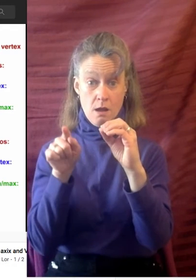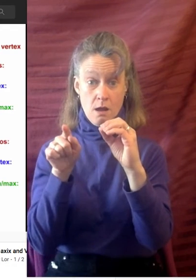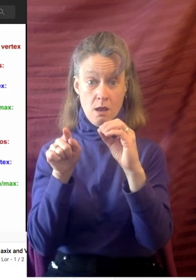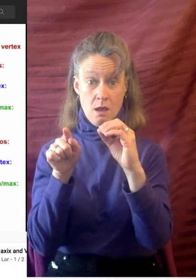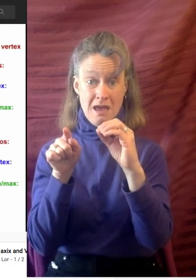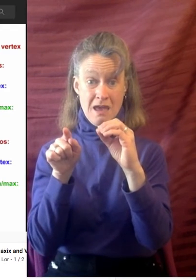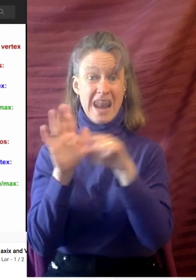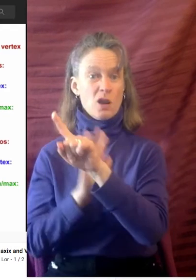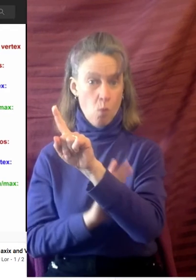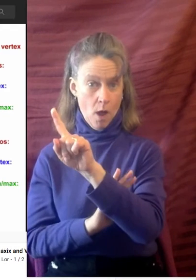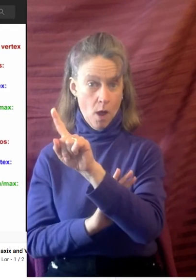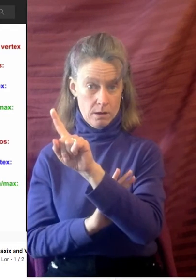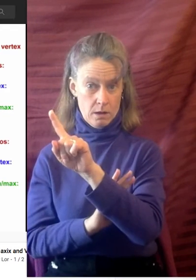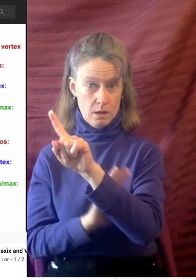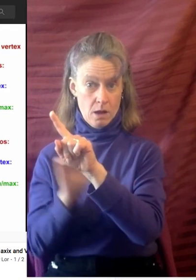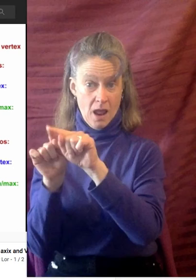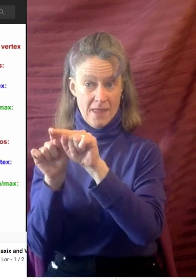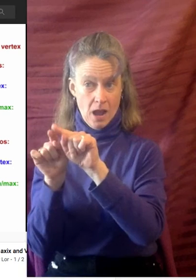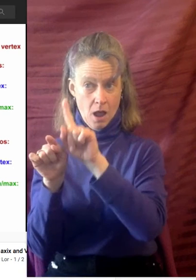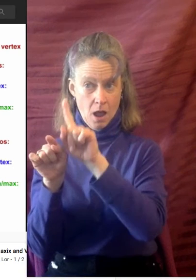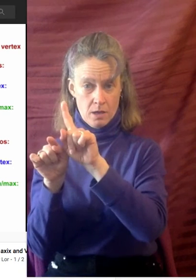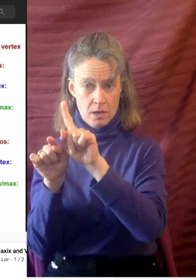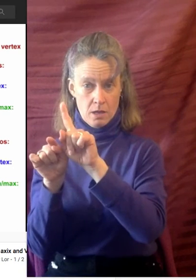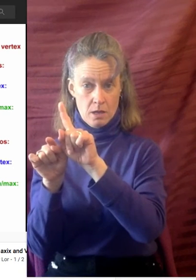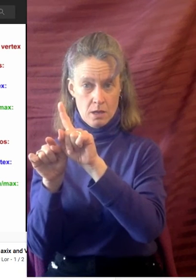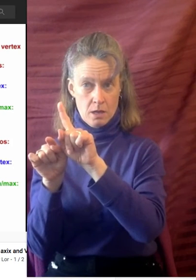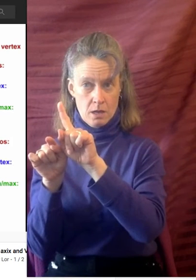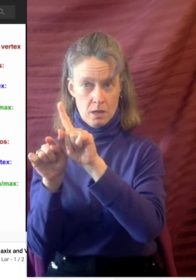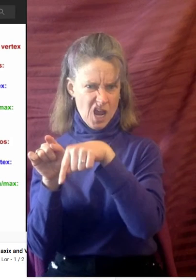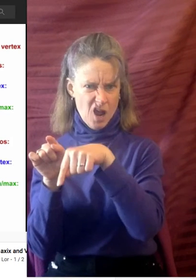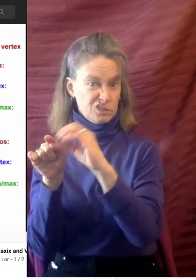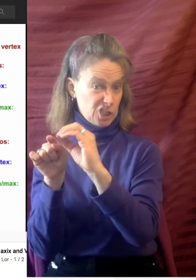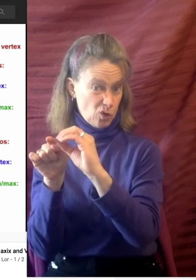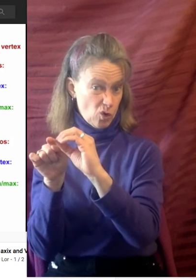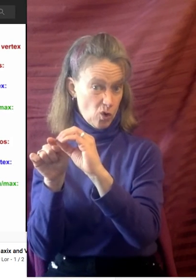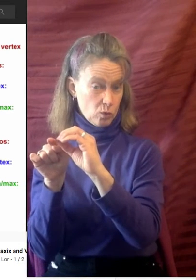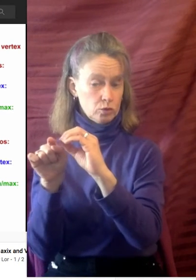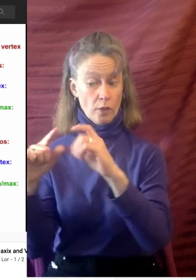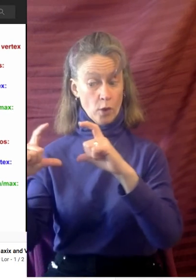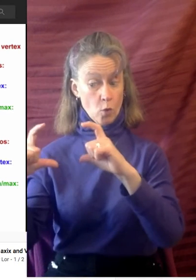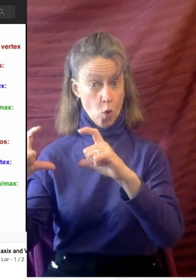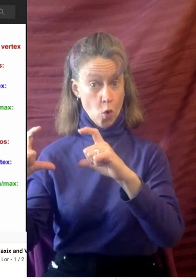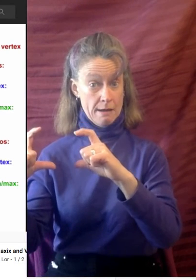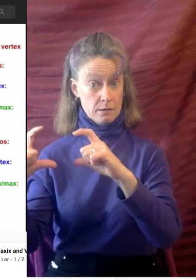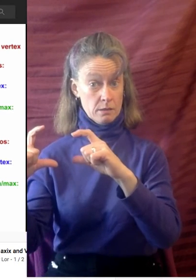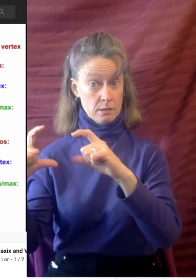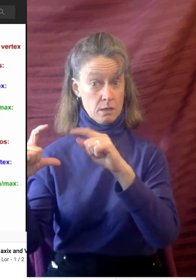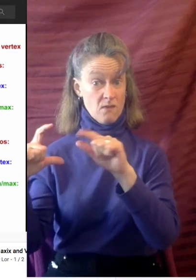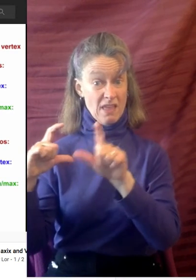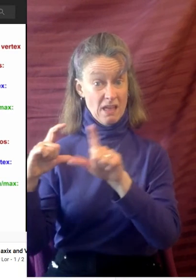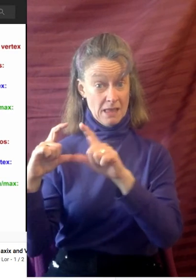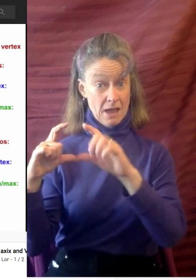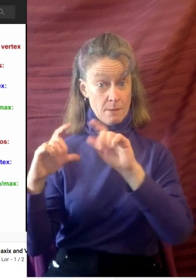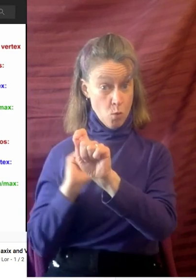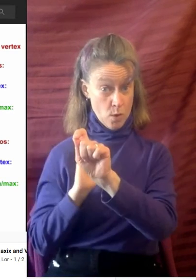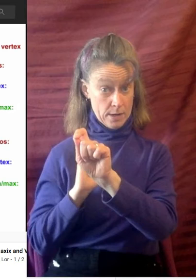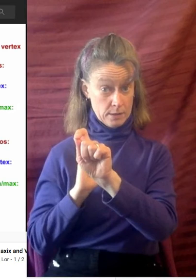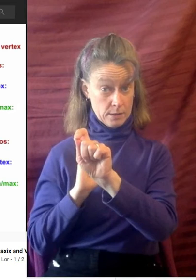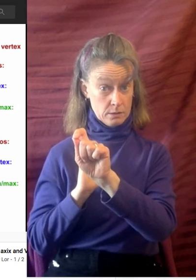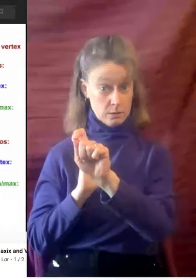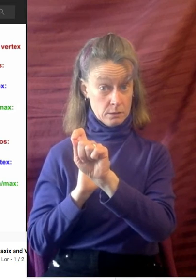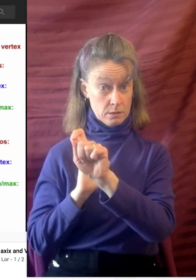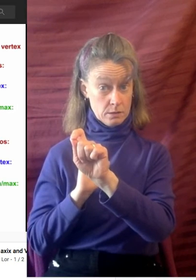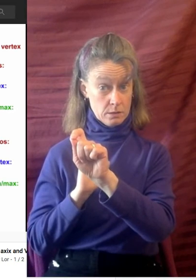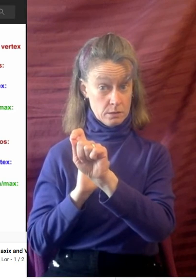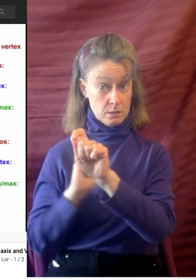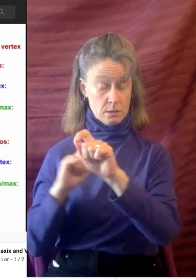time and up and down 0 time. So our coordinate for this